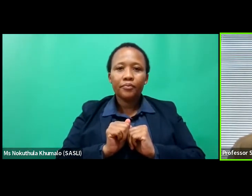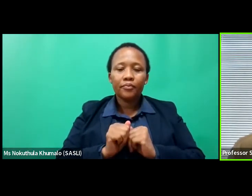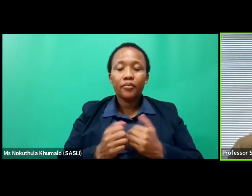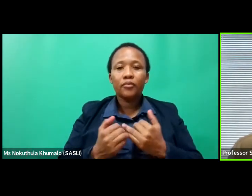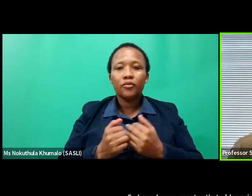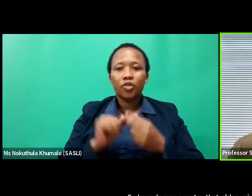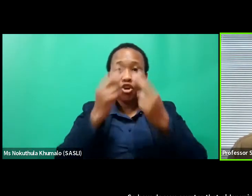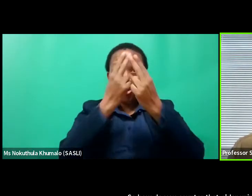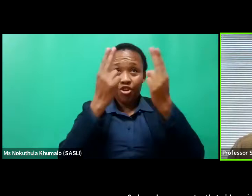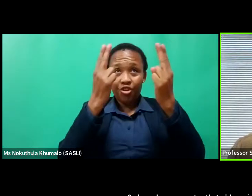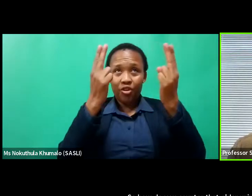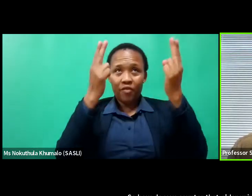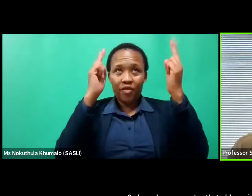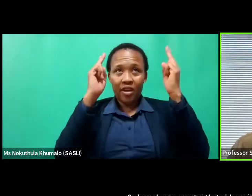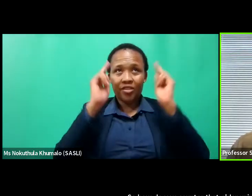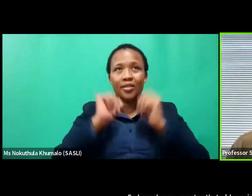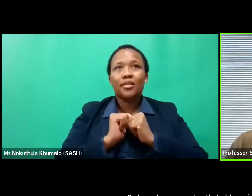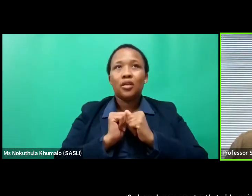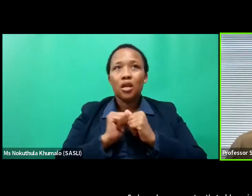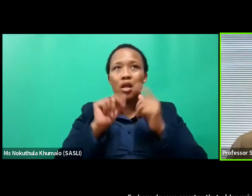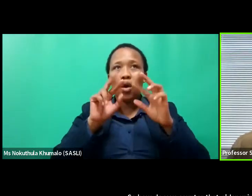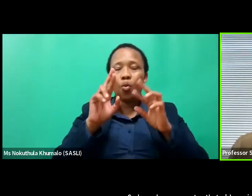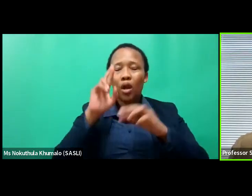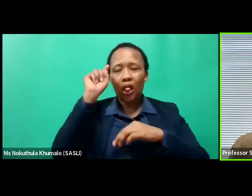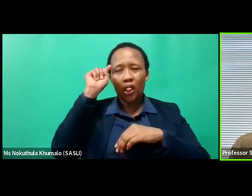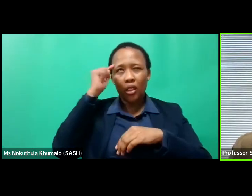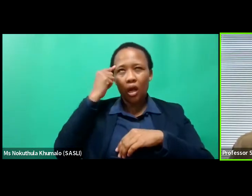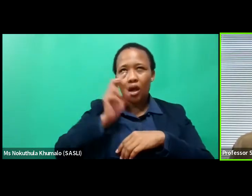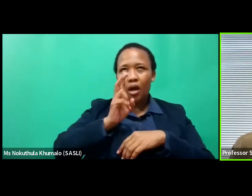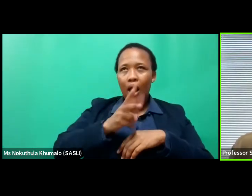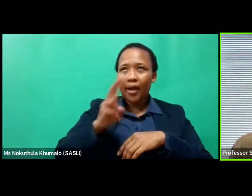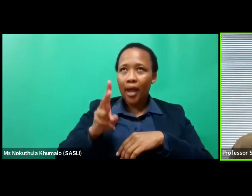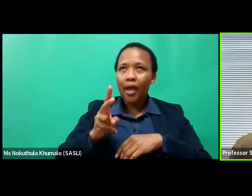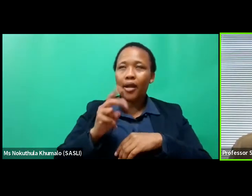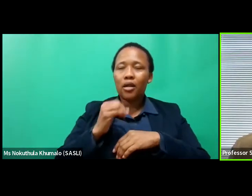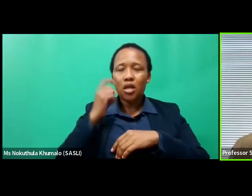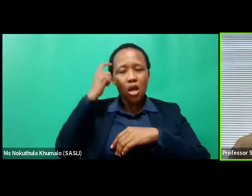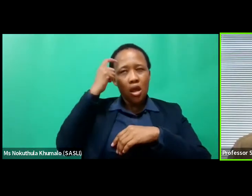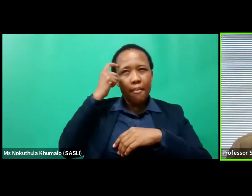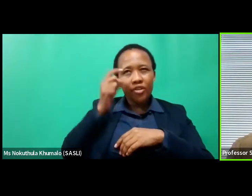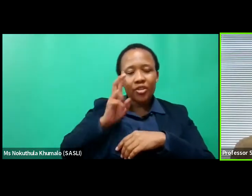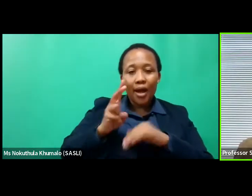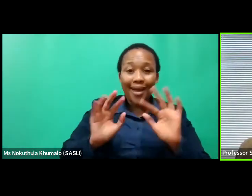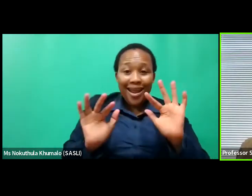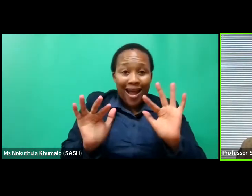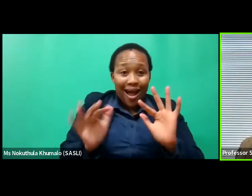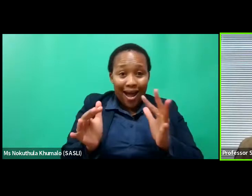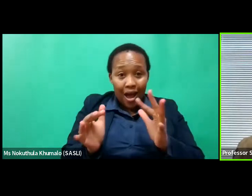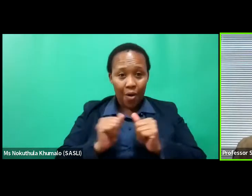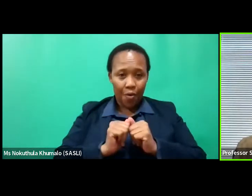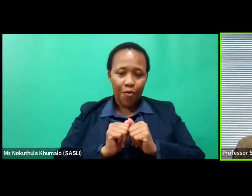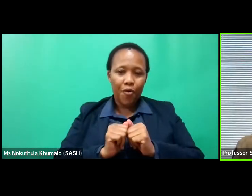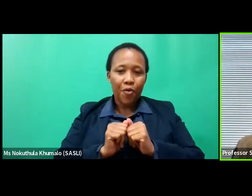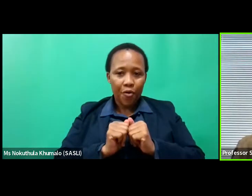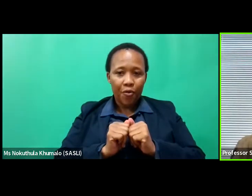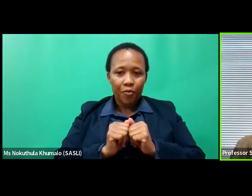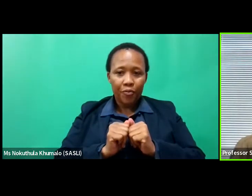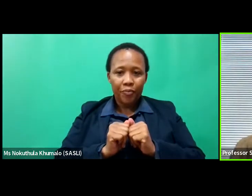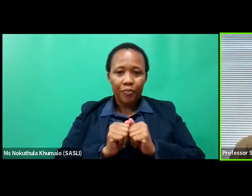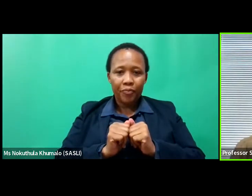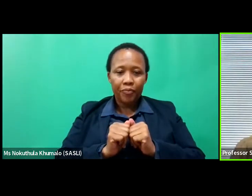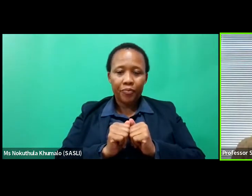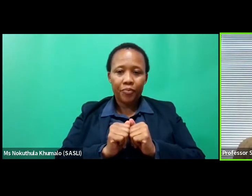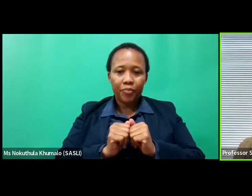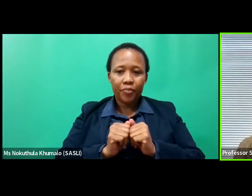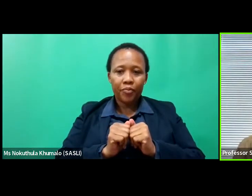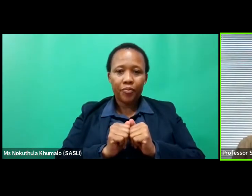reimagine, rethink themselves? And what kind of narrative they produce? We talk about the economic determinants. It's about